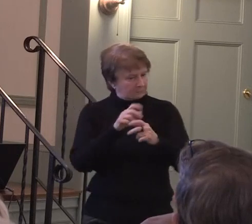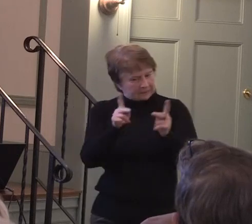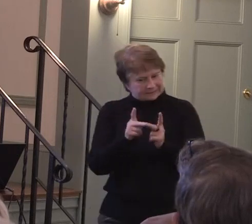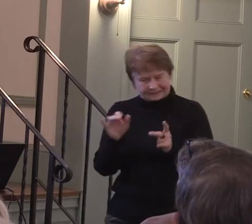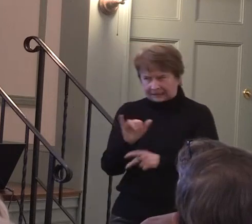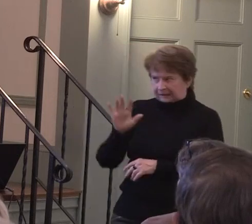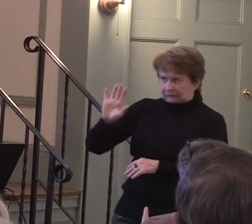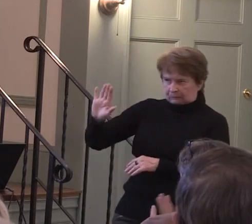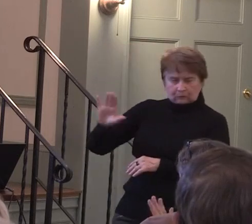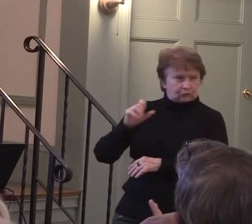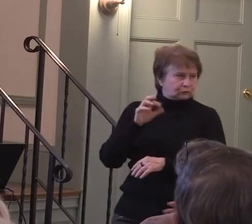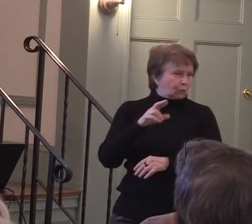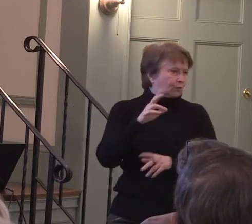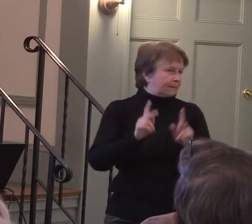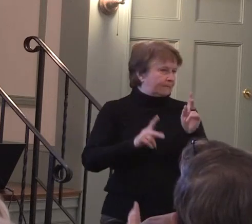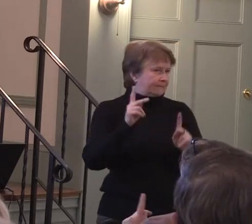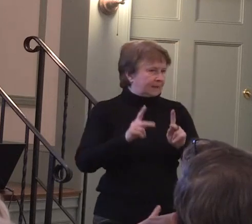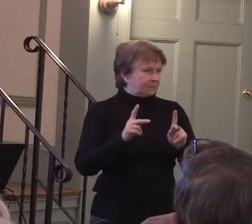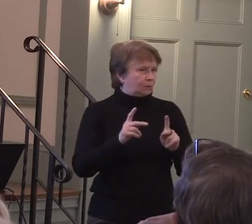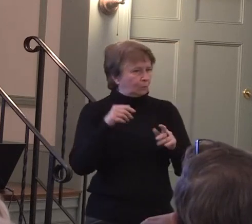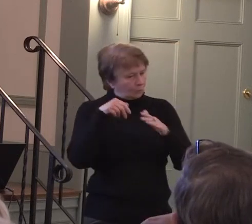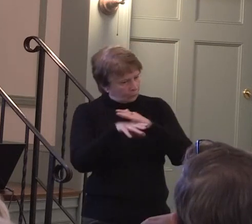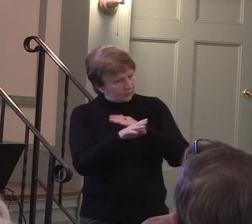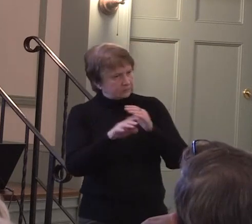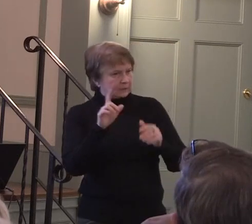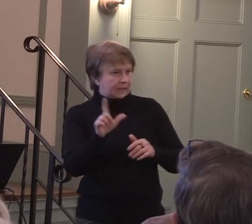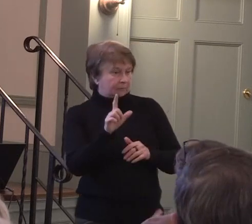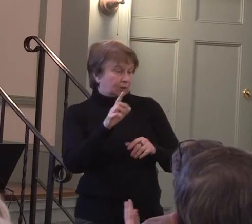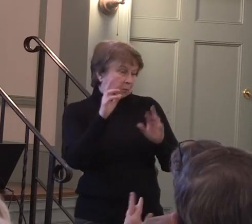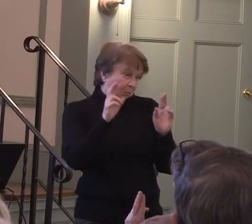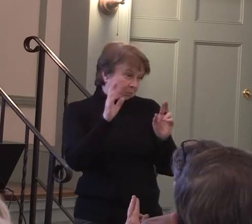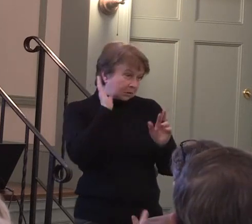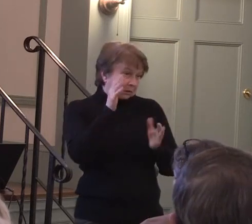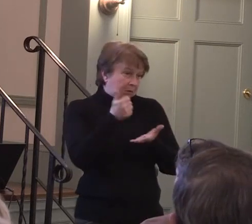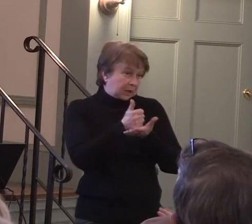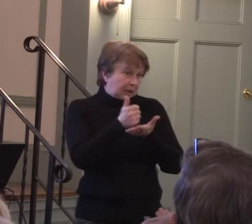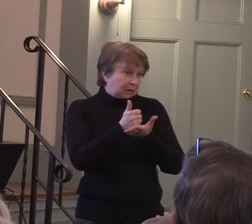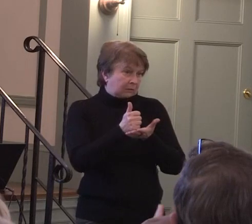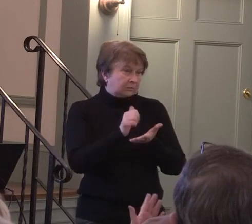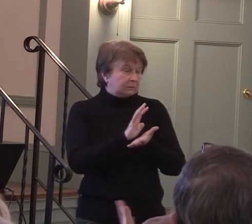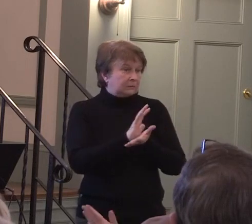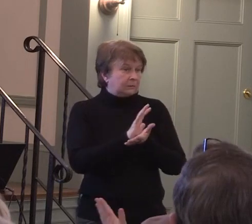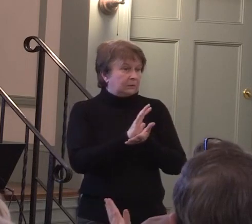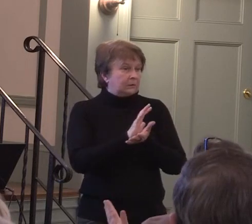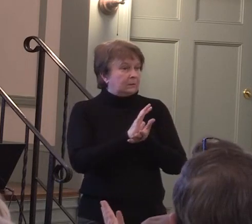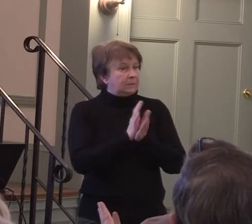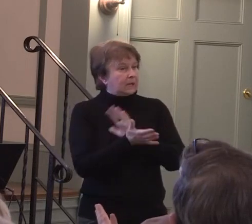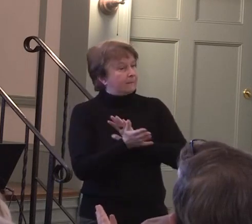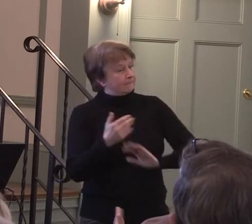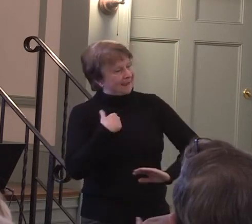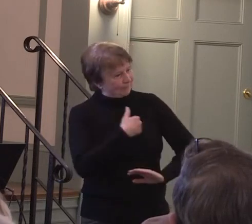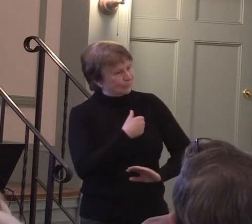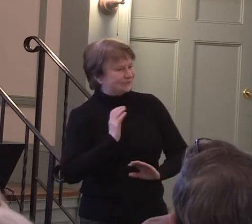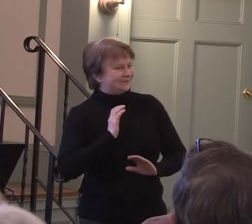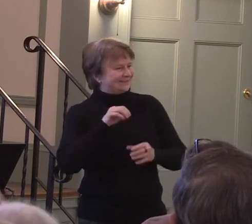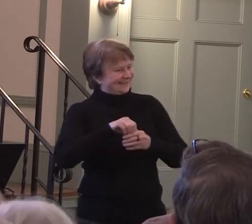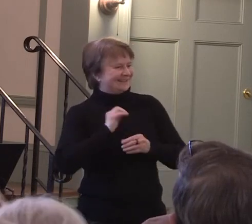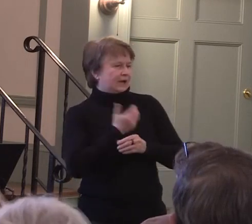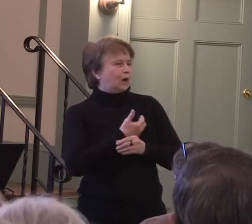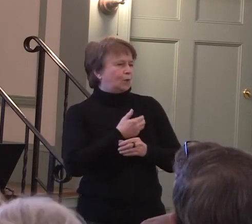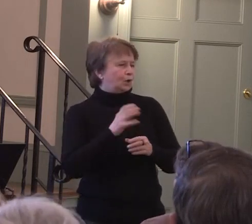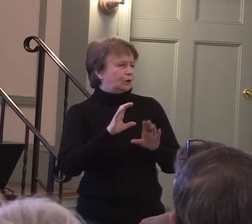yours or with people that come into the library, but hopefully that will help them to become members of our community. Yeah. You